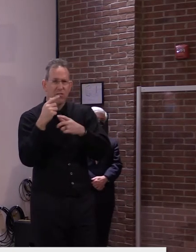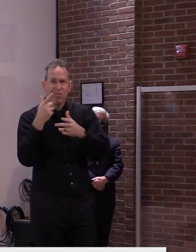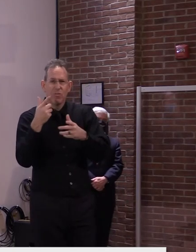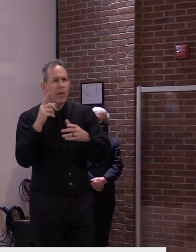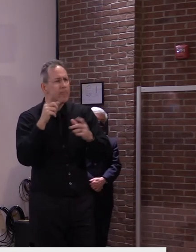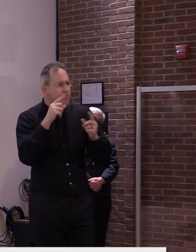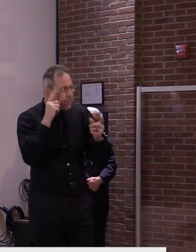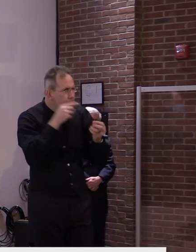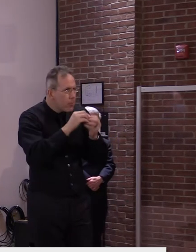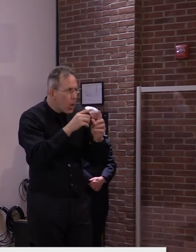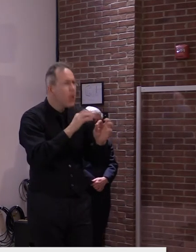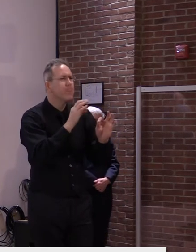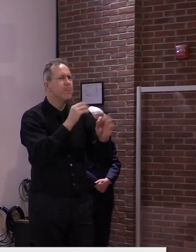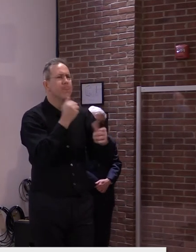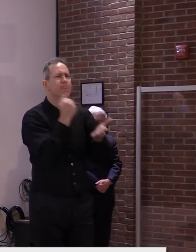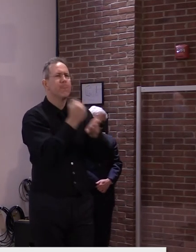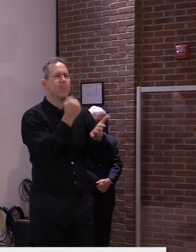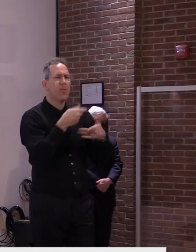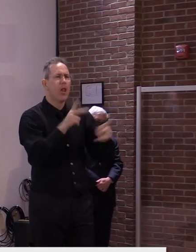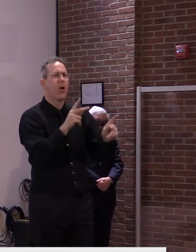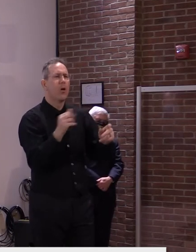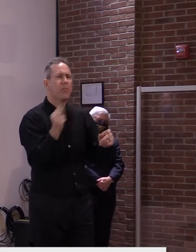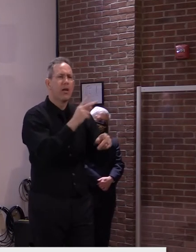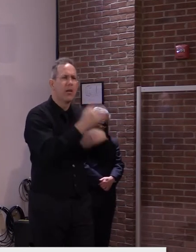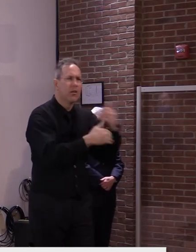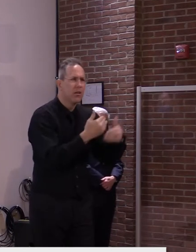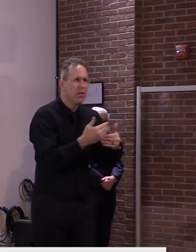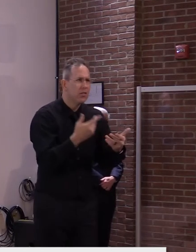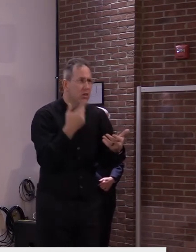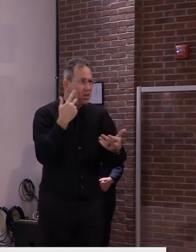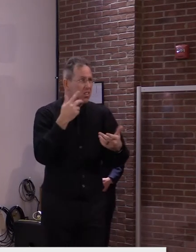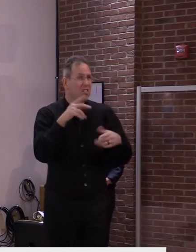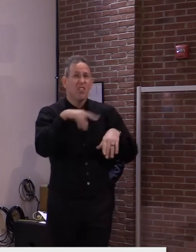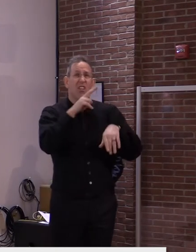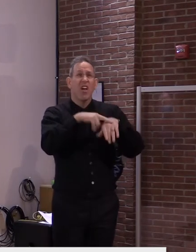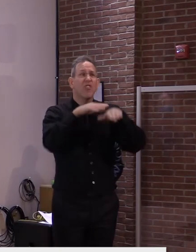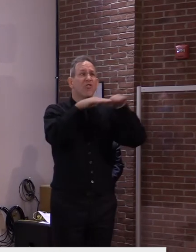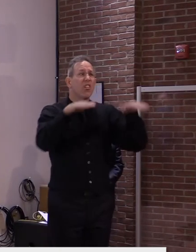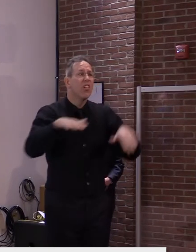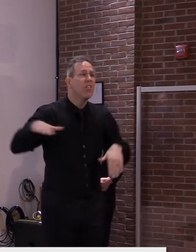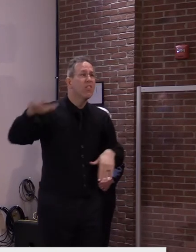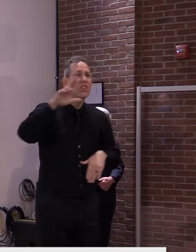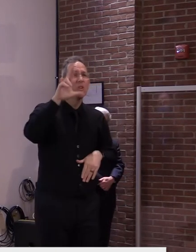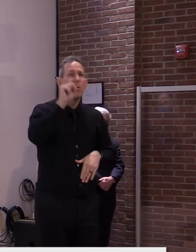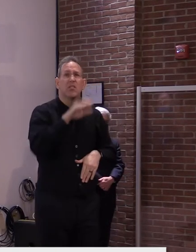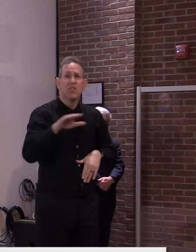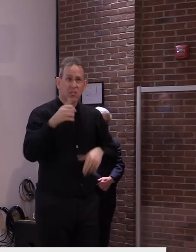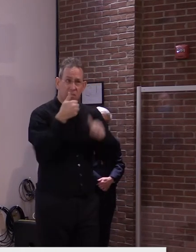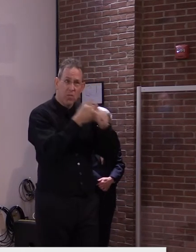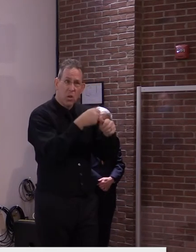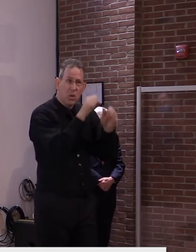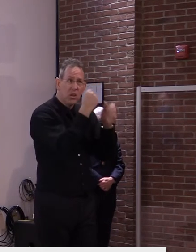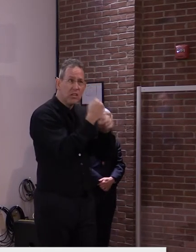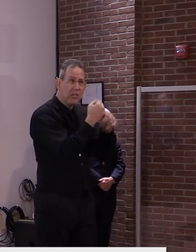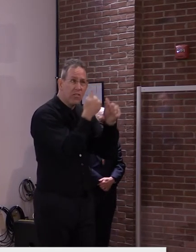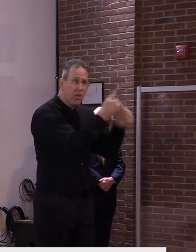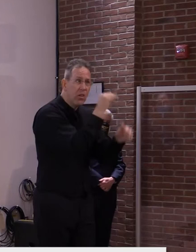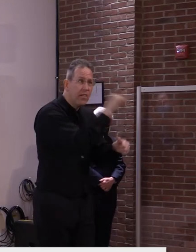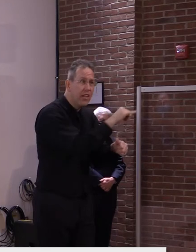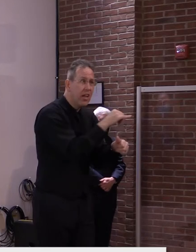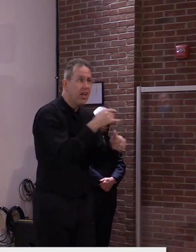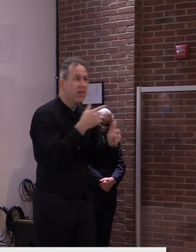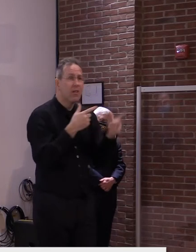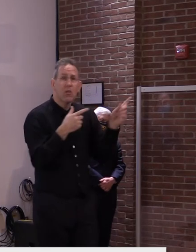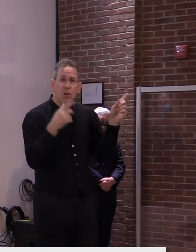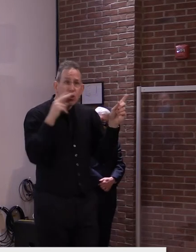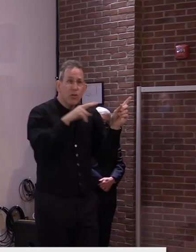the statistical data nationally, as well as the statistical data from your neighboring states, shows that high school